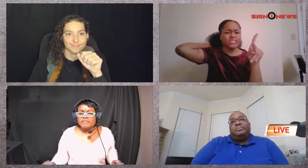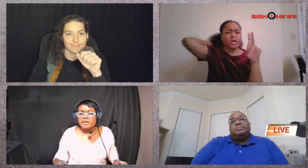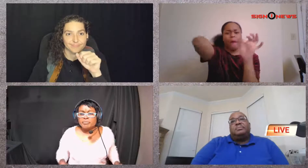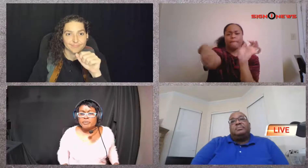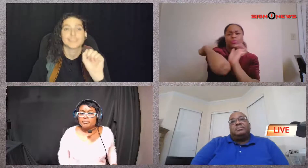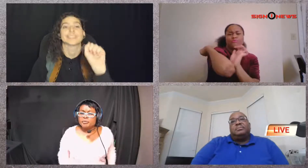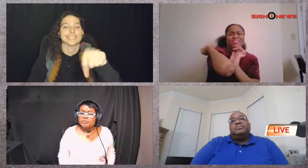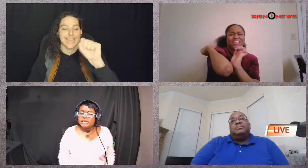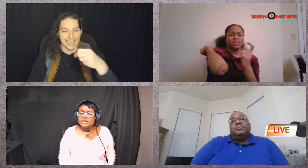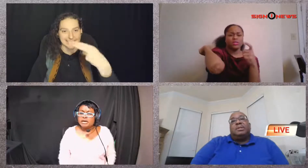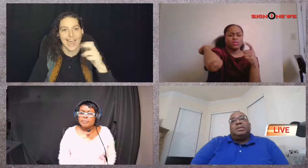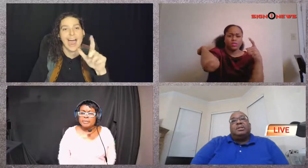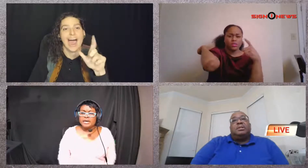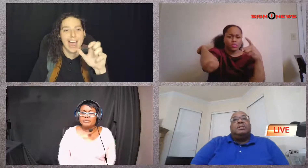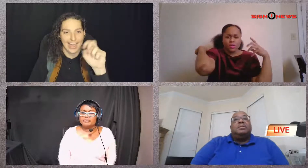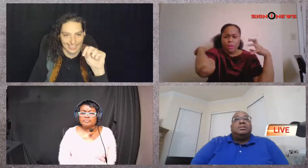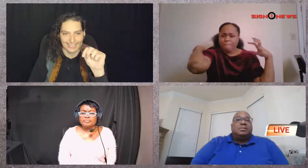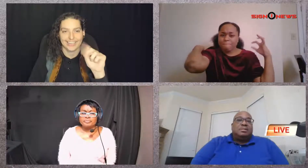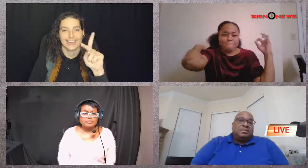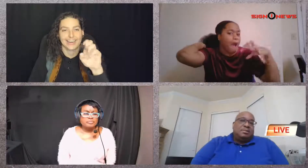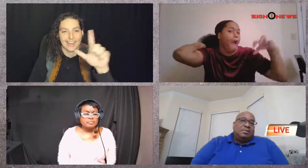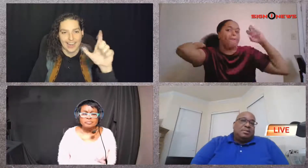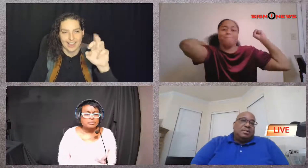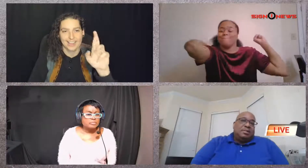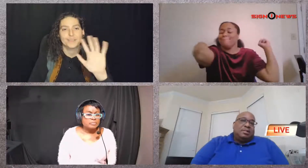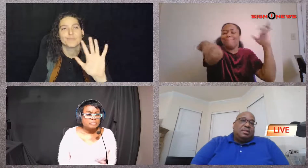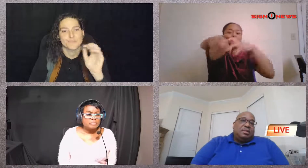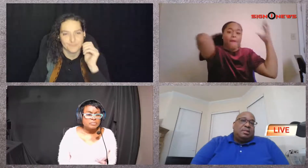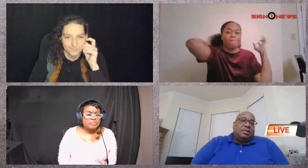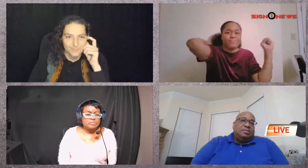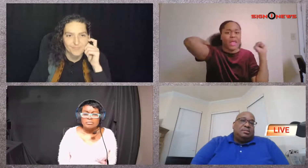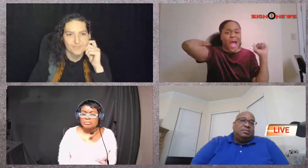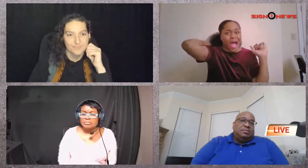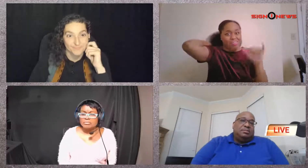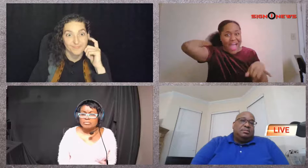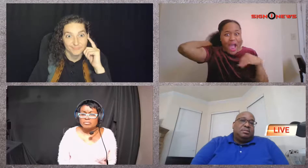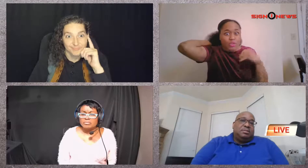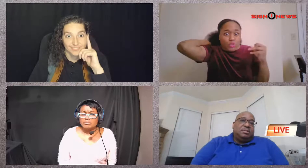there were some deafblind people speaking up about